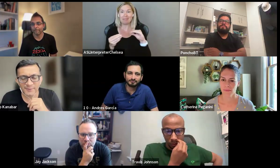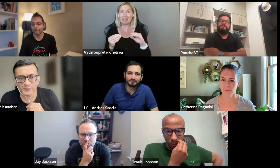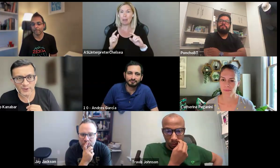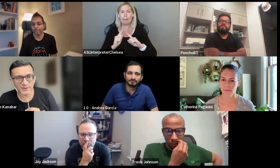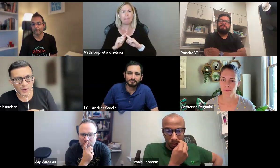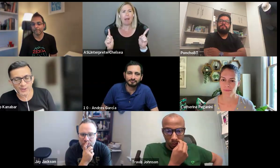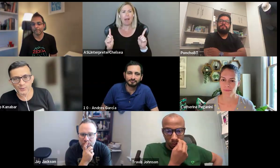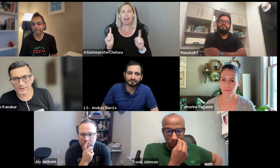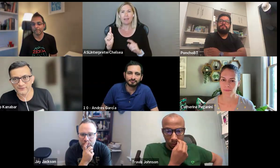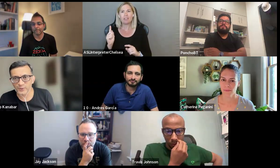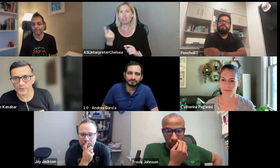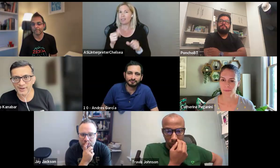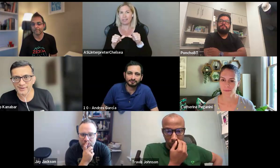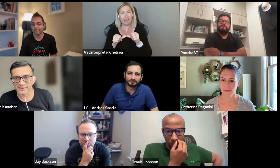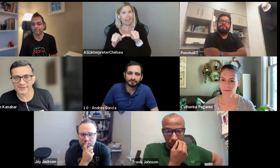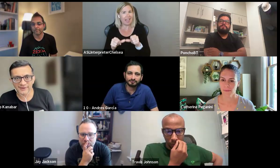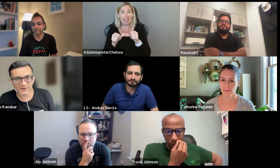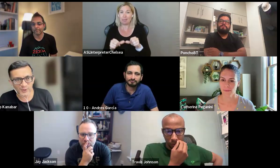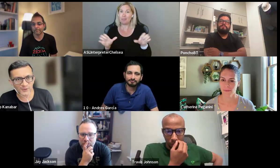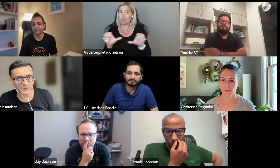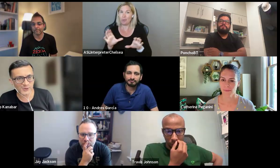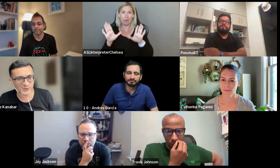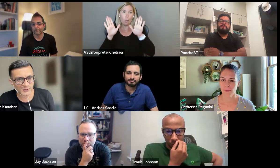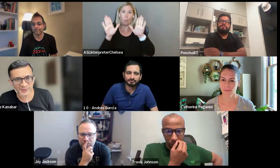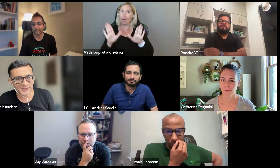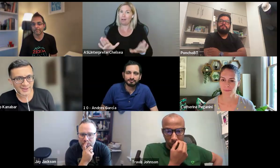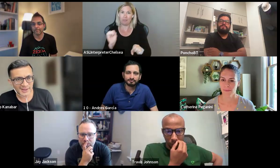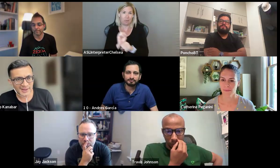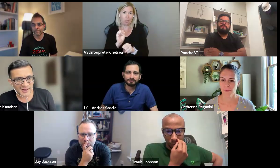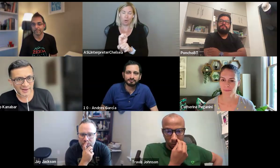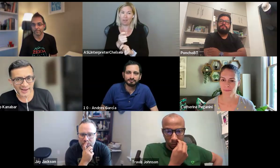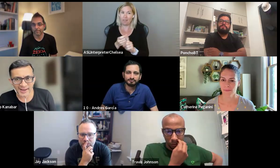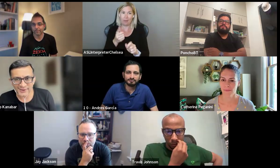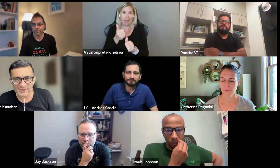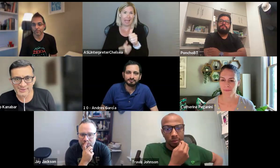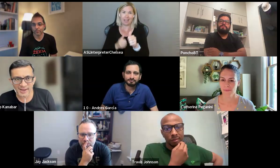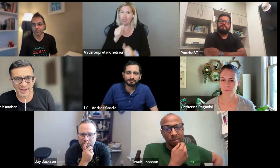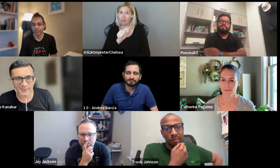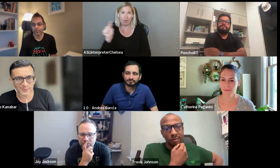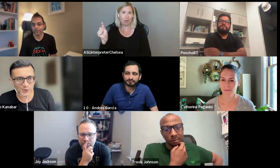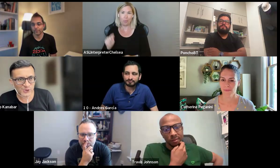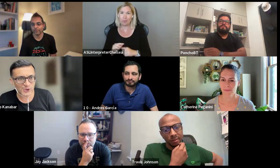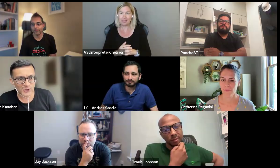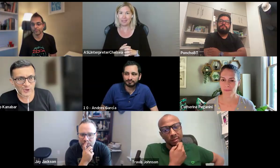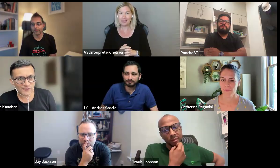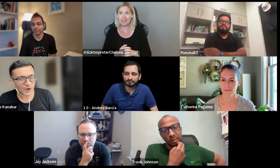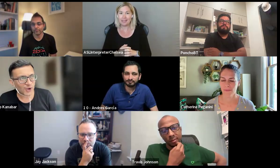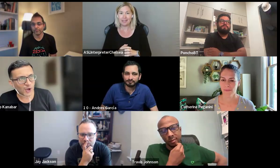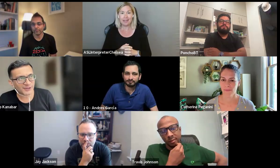keep doing all the wonderful work that every one of you is doing. Andres and Poncho, for all